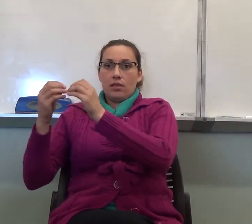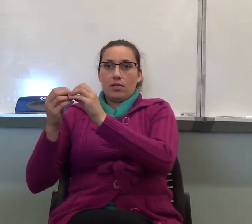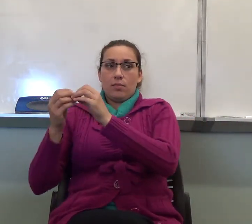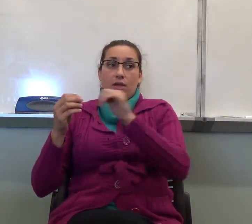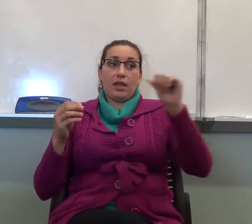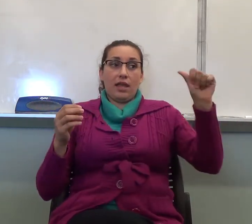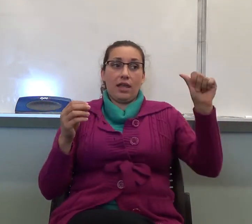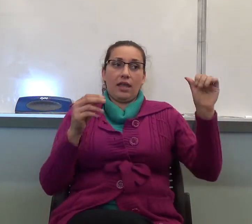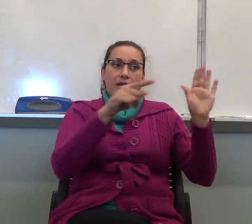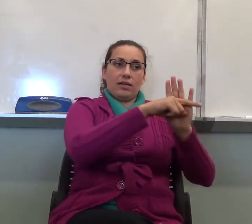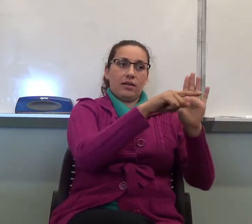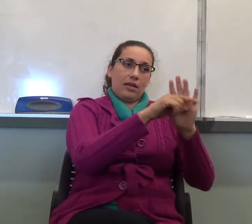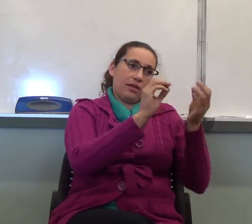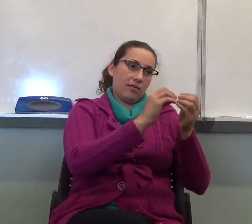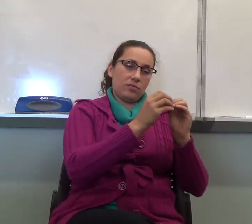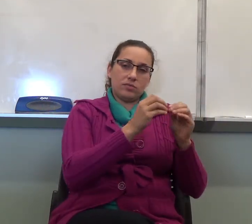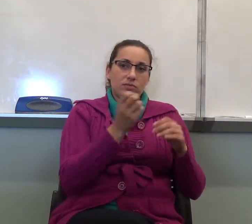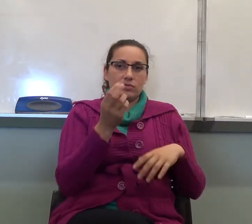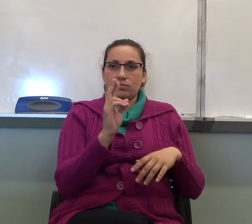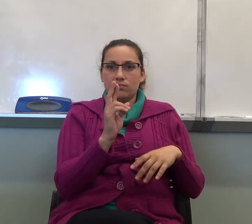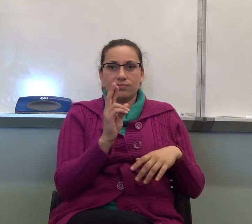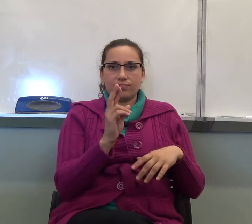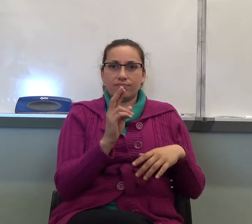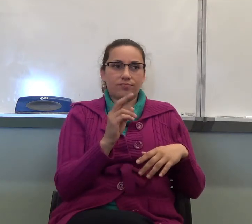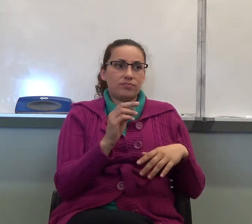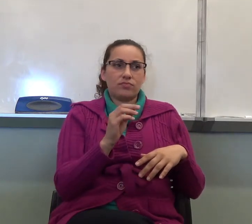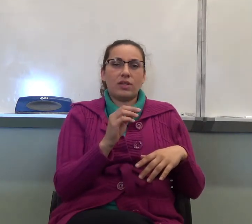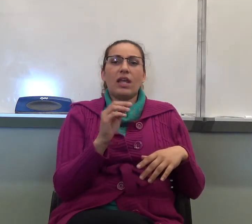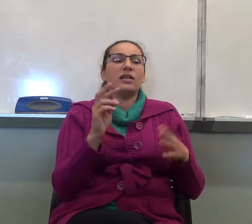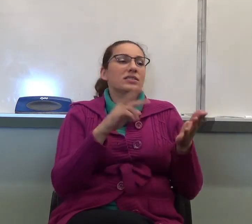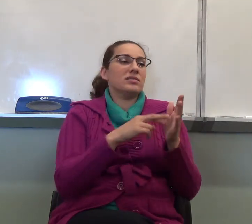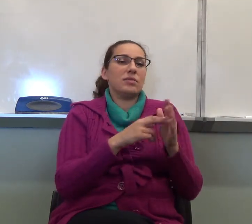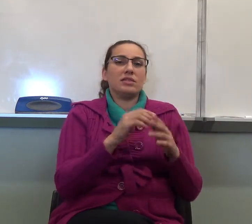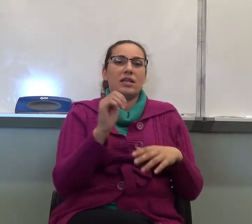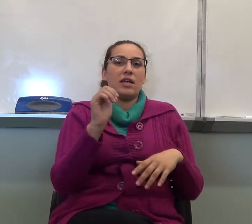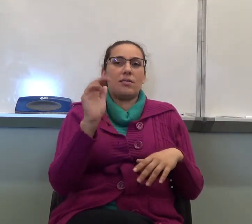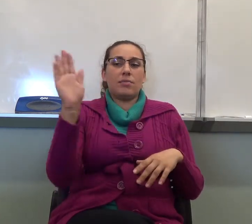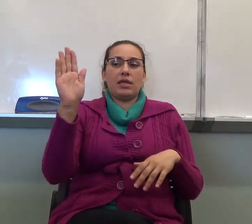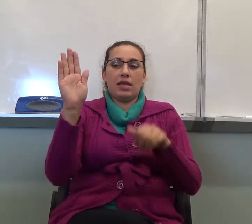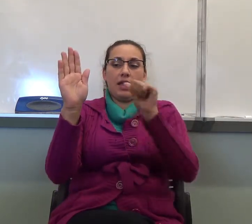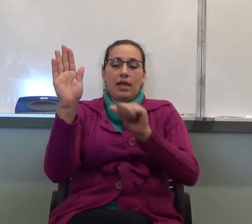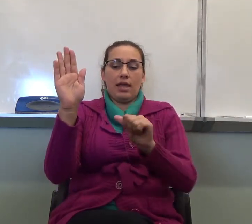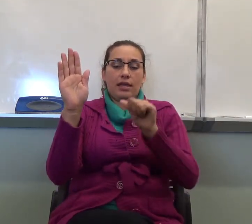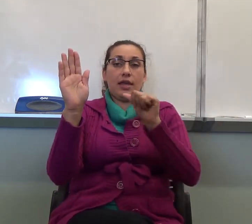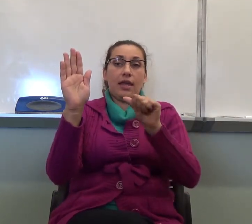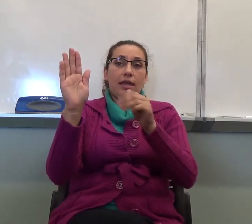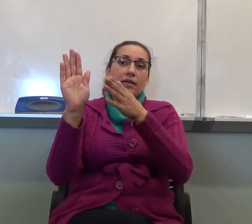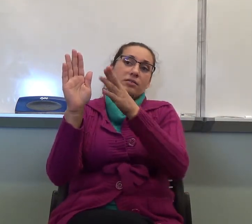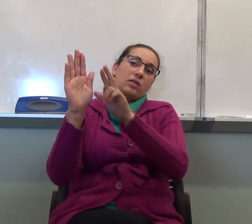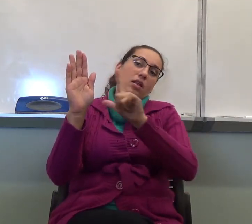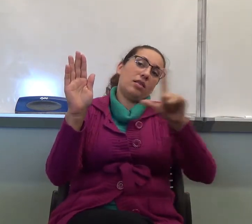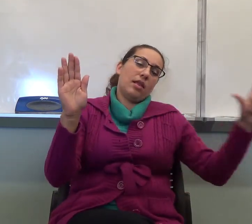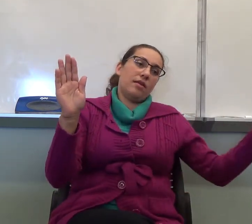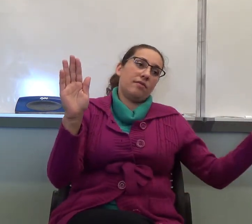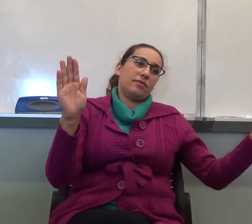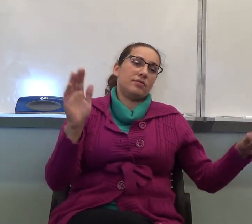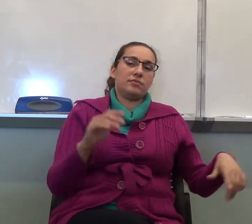B. And that's all it means. It's a left-right idea. Now, that's not so bad when you're on the positive side. It makes some sense.